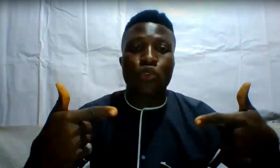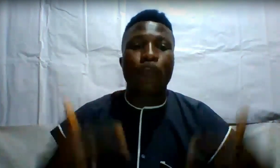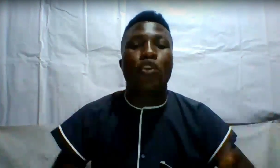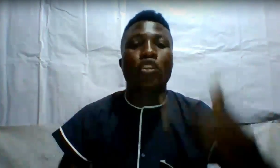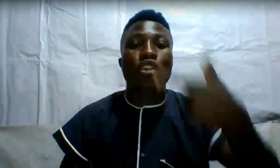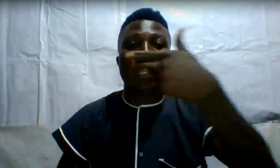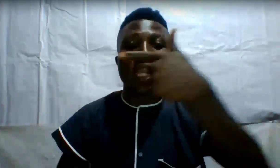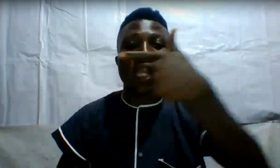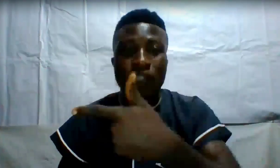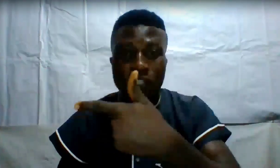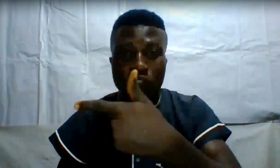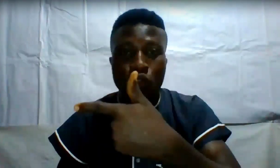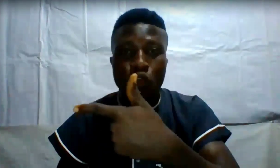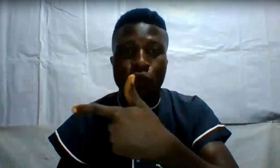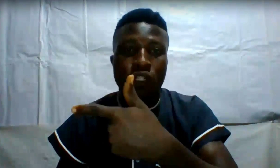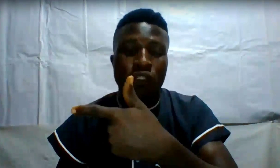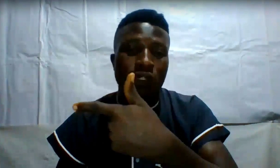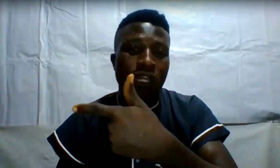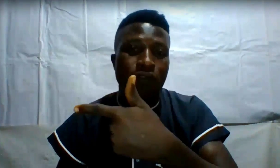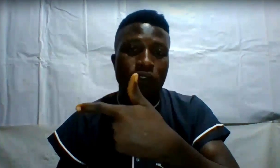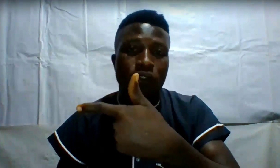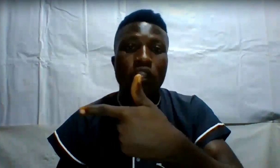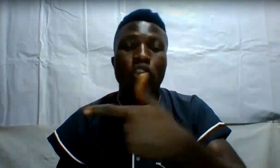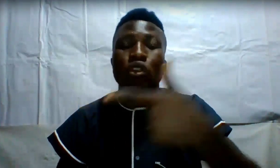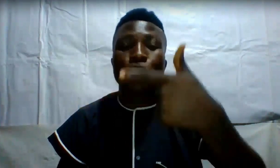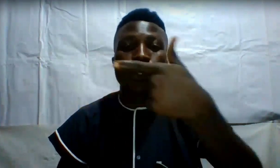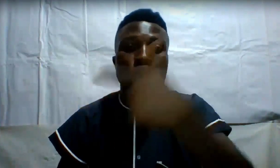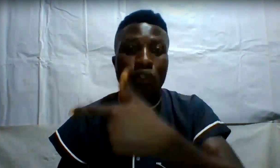your left, it's going to point to the left. You're going to point to the right.